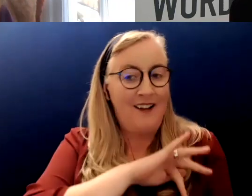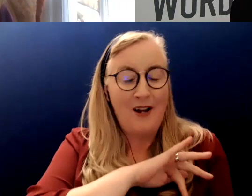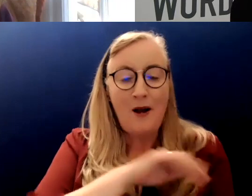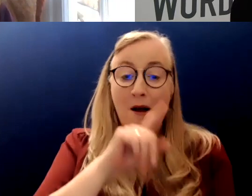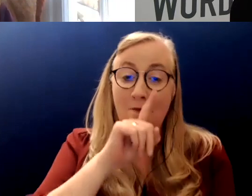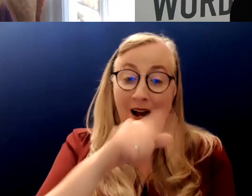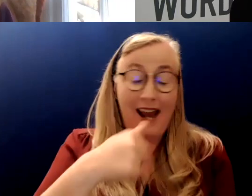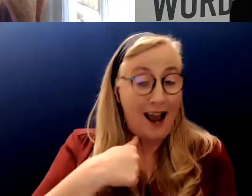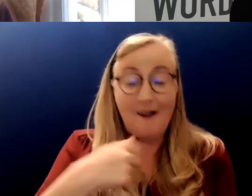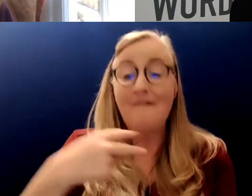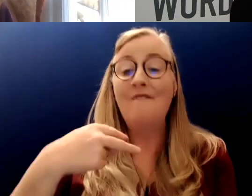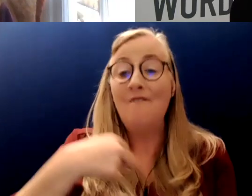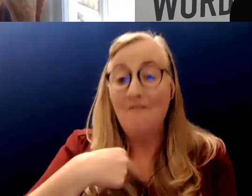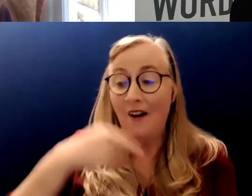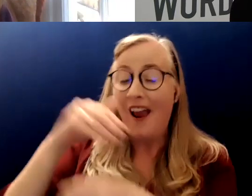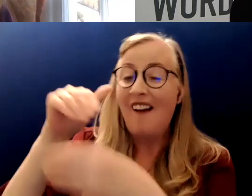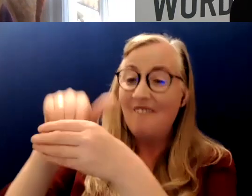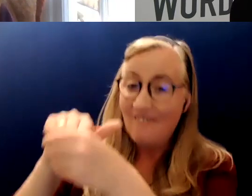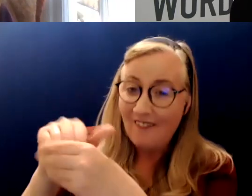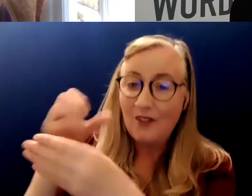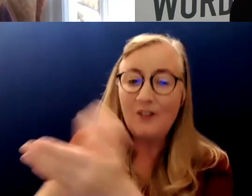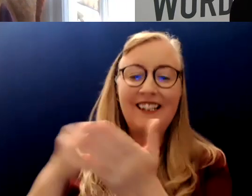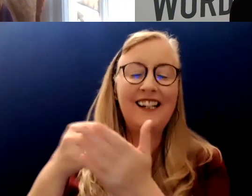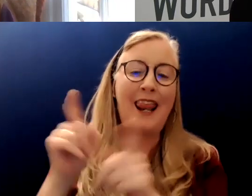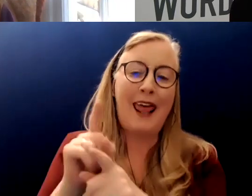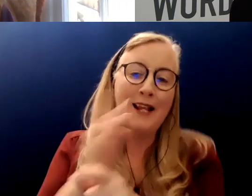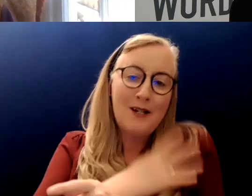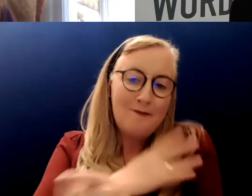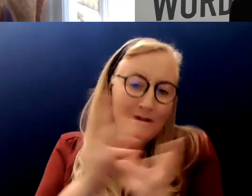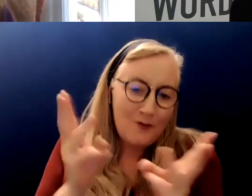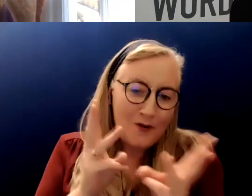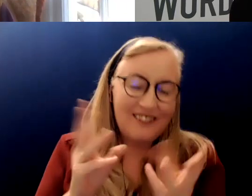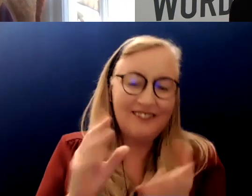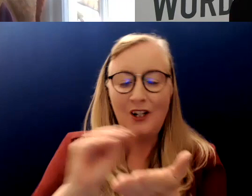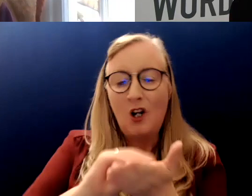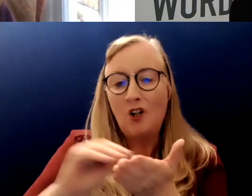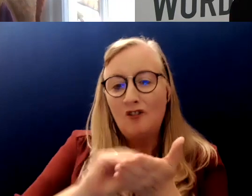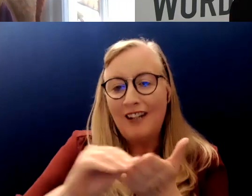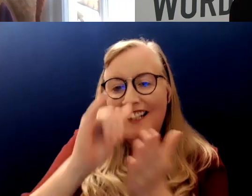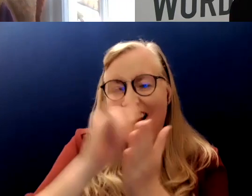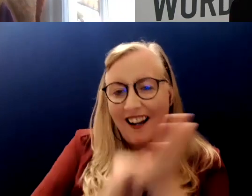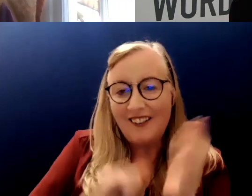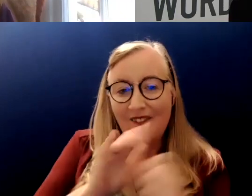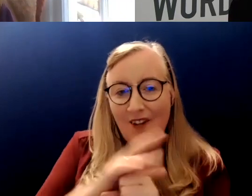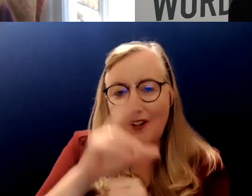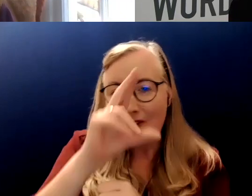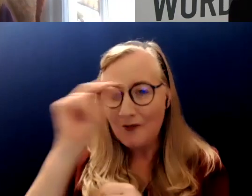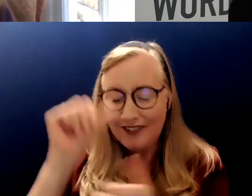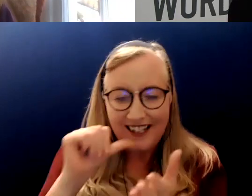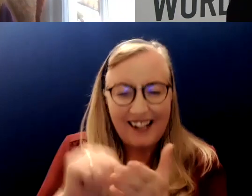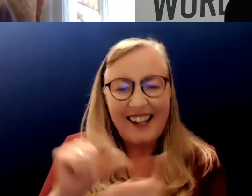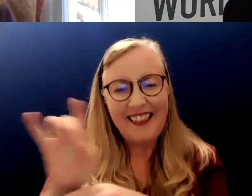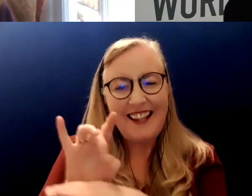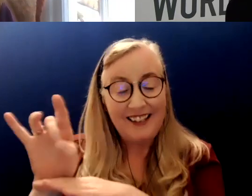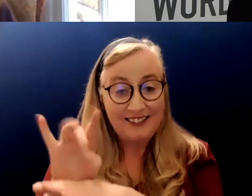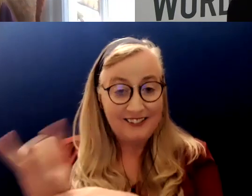very involved with the organization, doing committee work and writing articles for the newsletter and so on. I mean, what